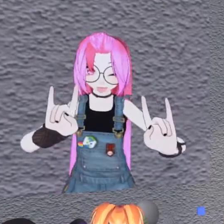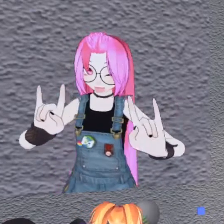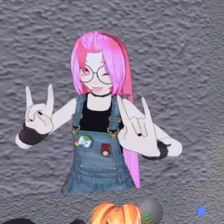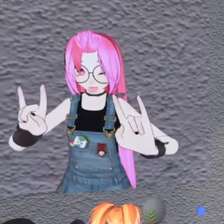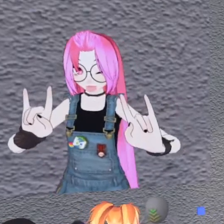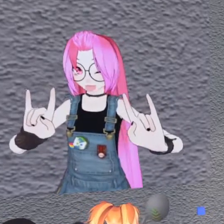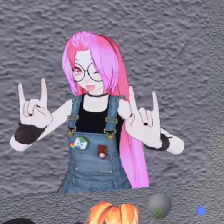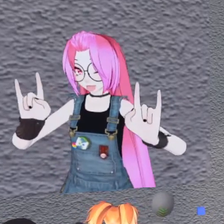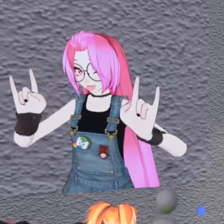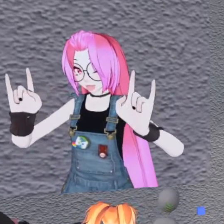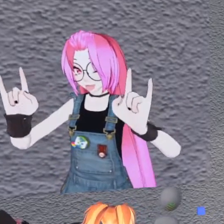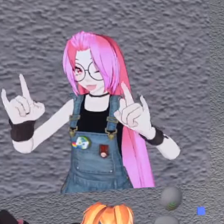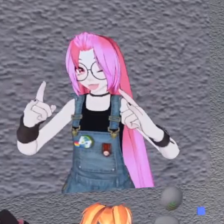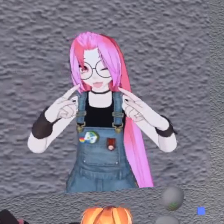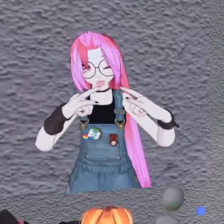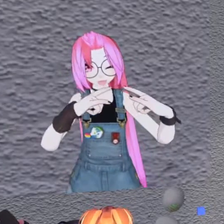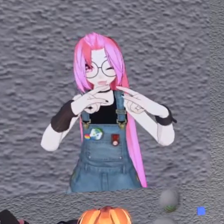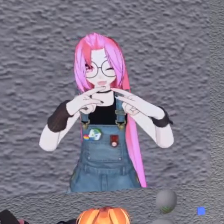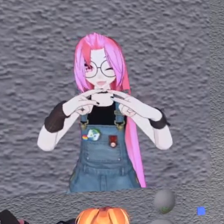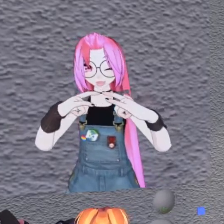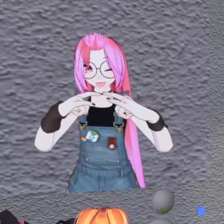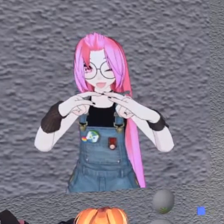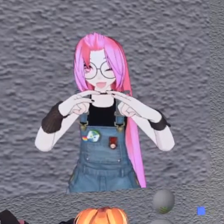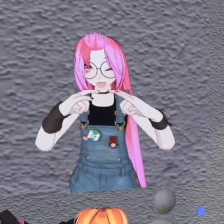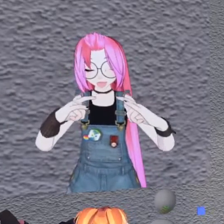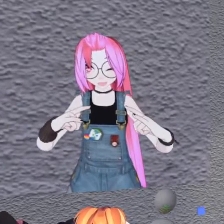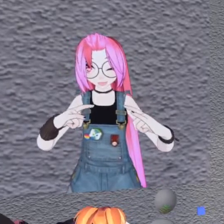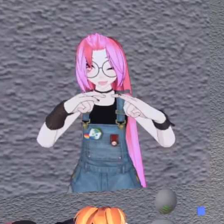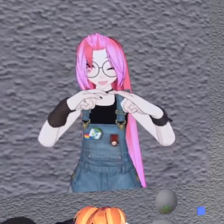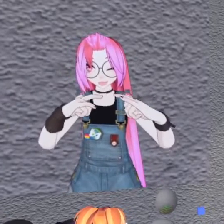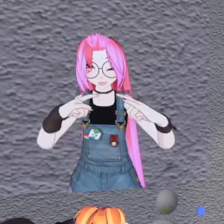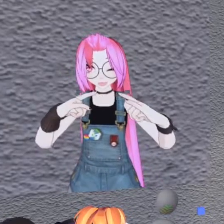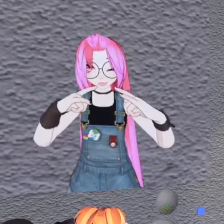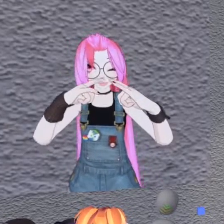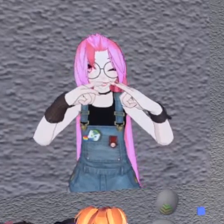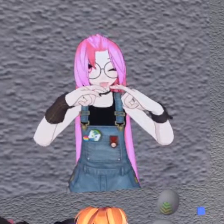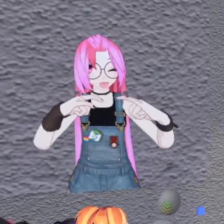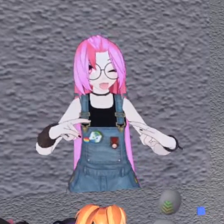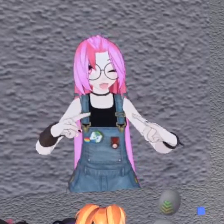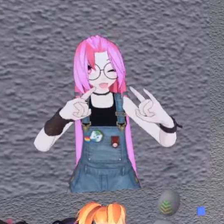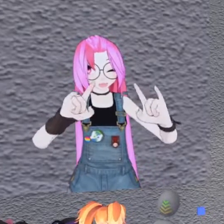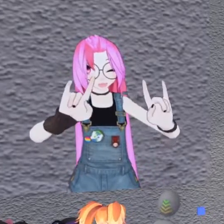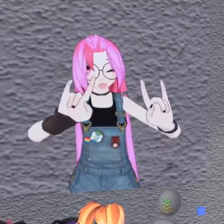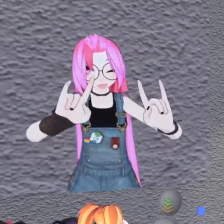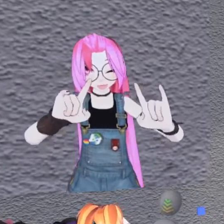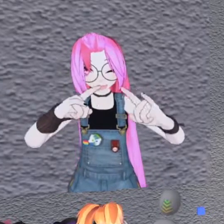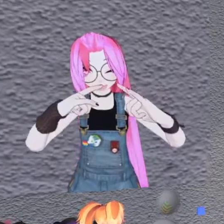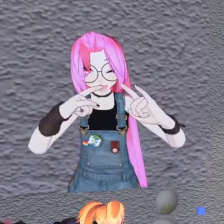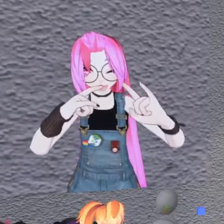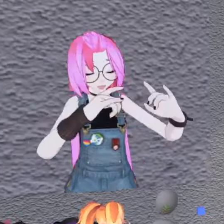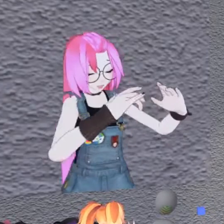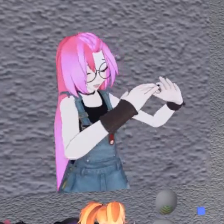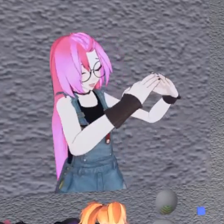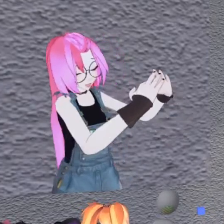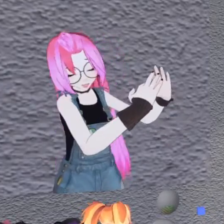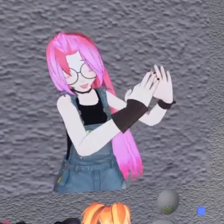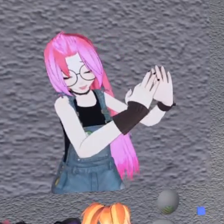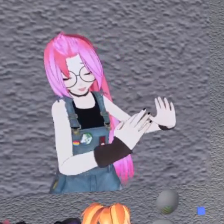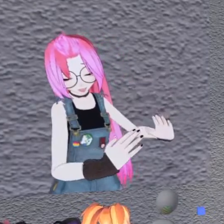those of you with default gestures, this is for you. And it's like your tent. You're going, you know how tents, some of them are like a perfect